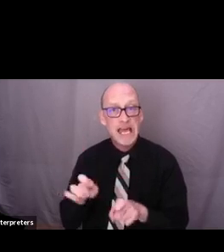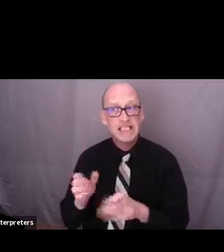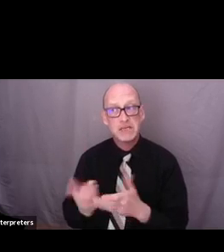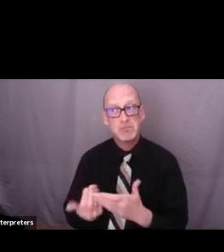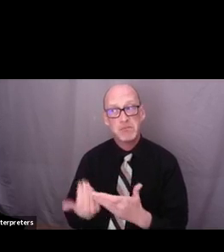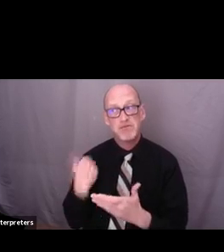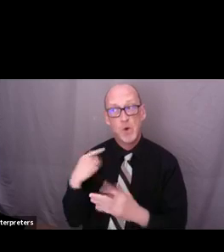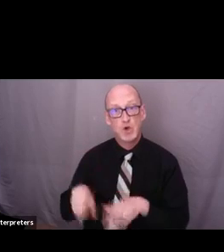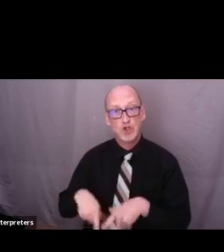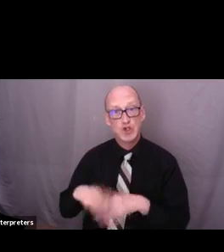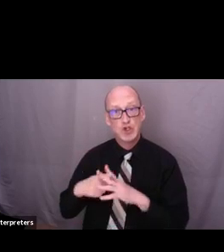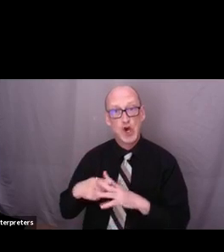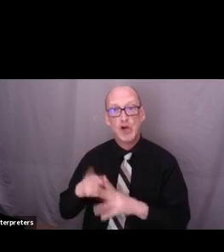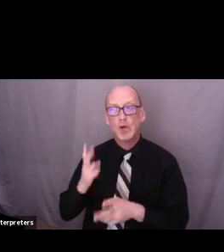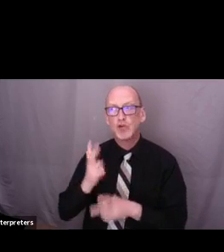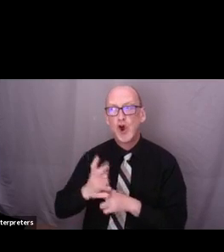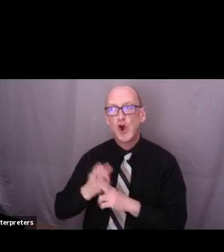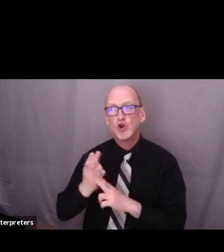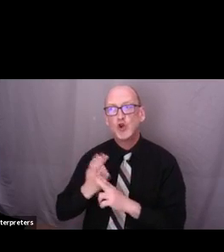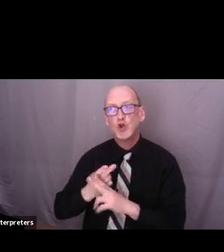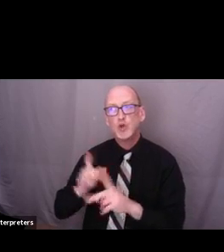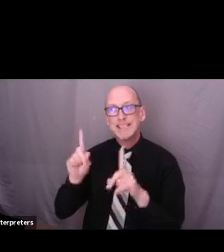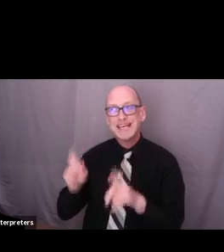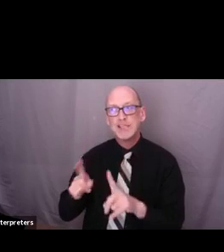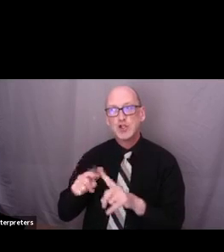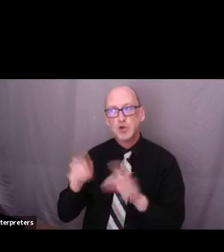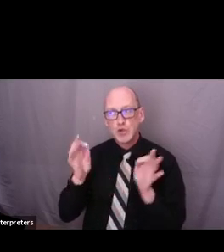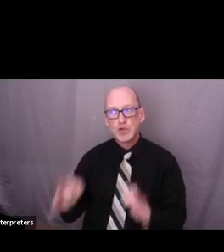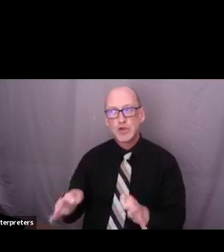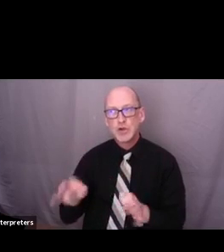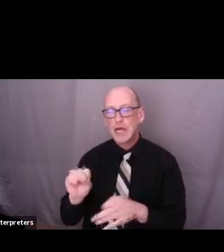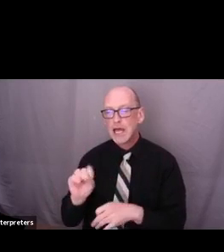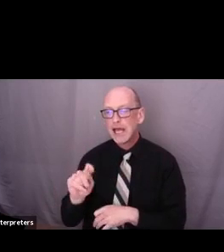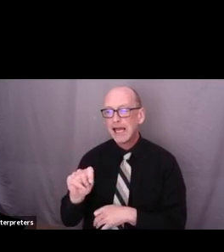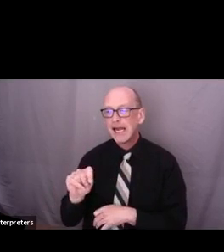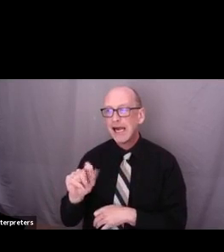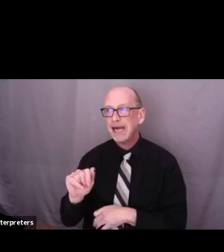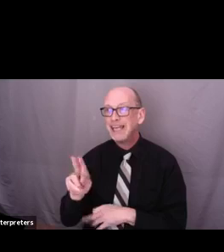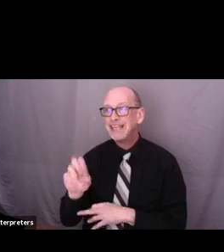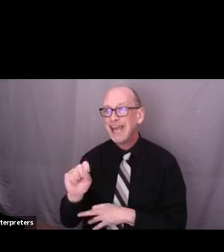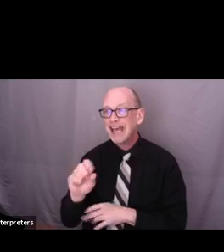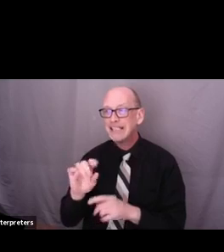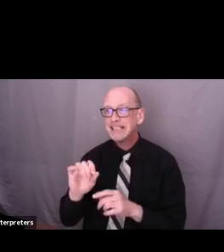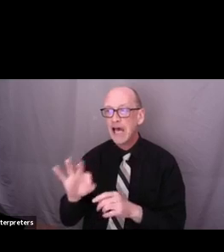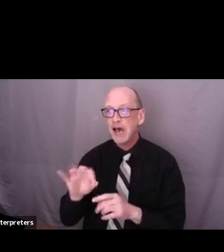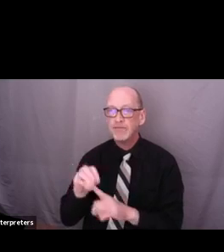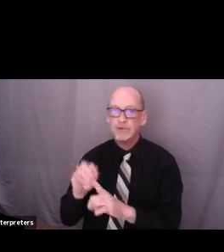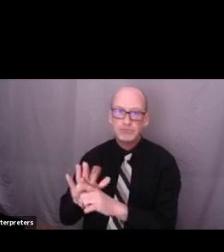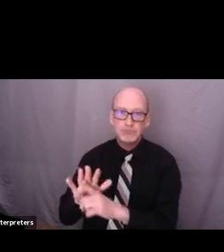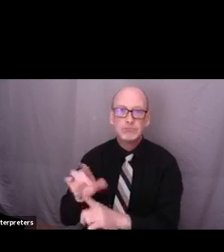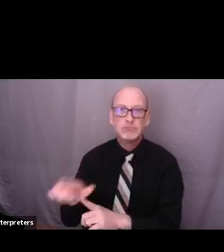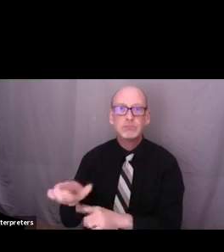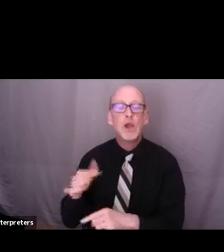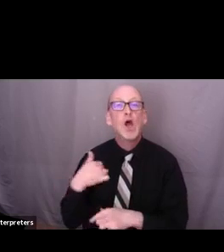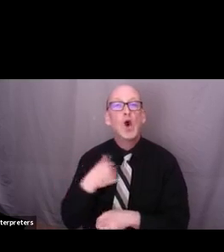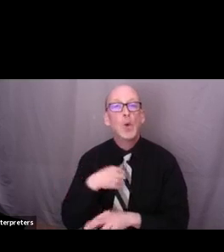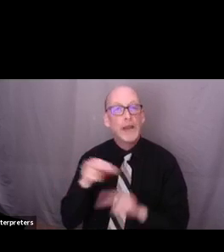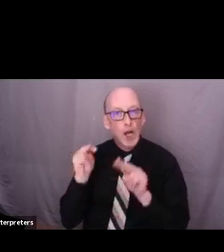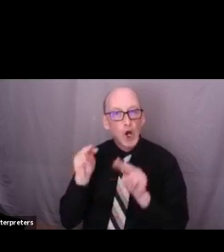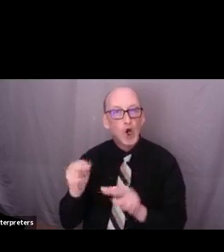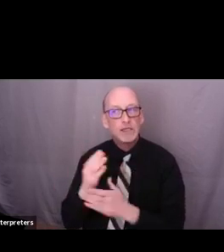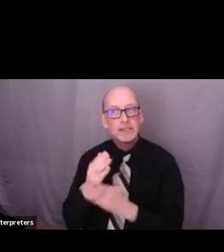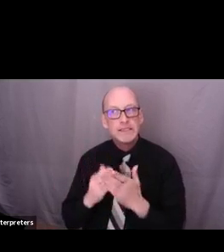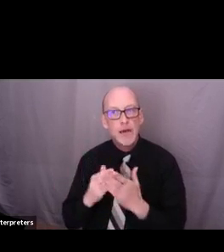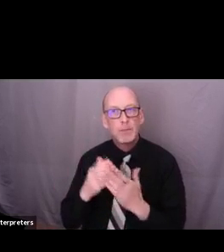be able to, again, to utilize that testing to determine the status of somebody's infection. So what we had to do is look at symptoms,